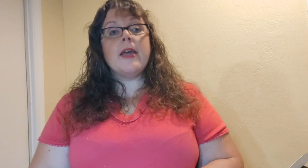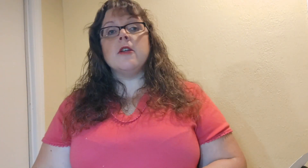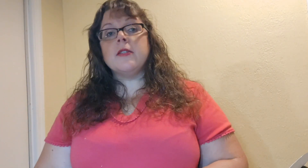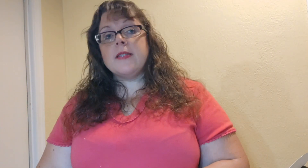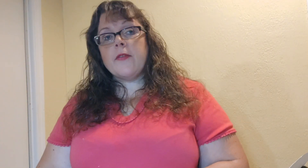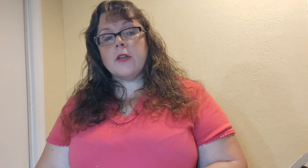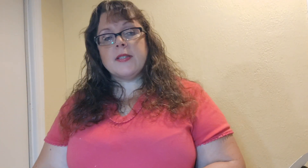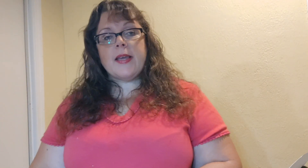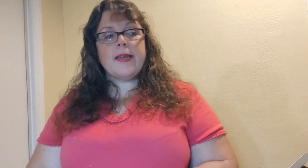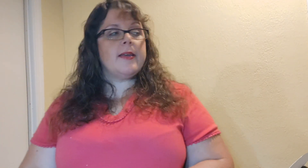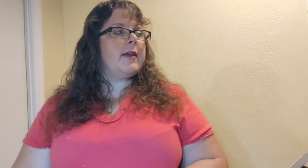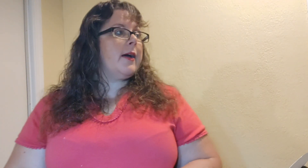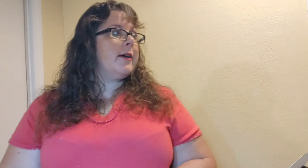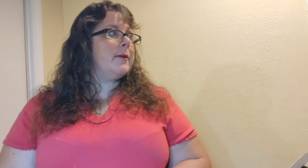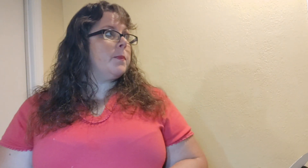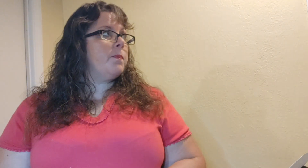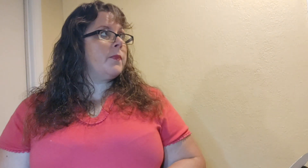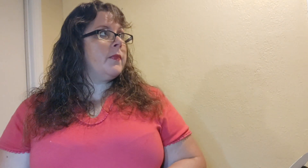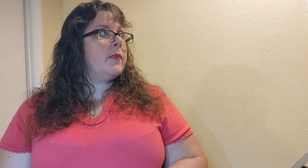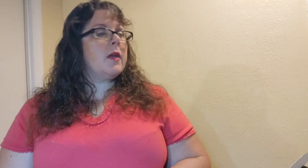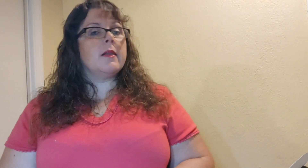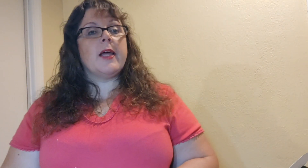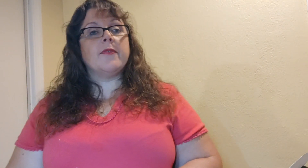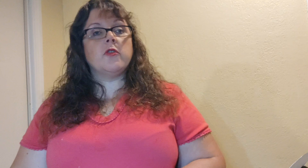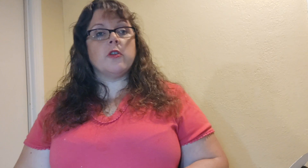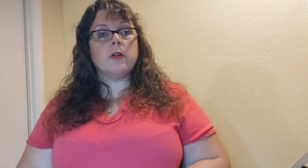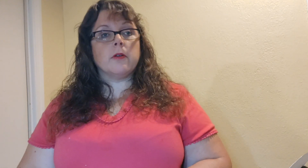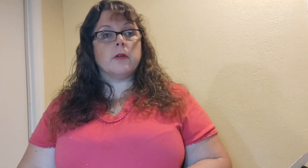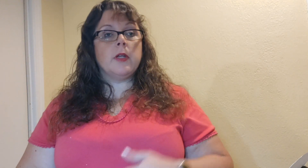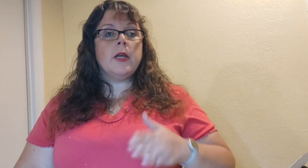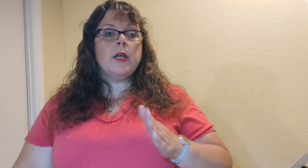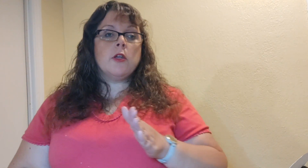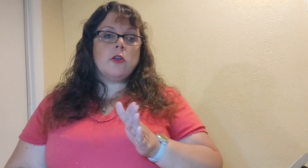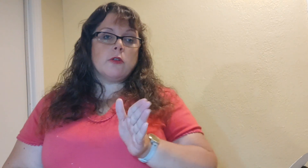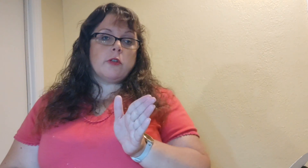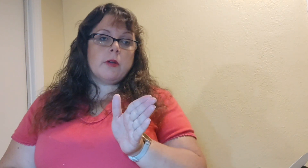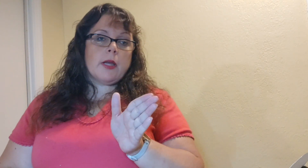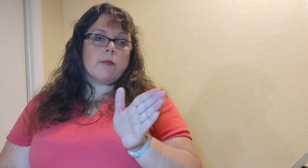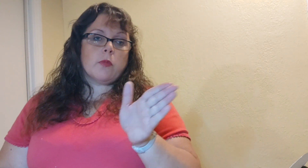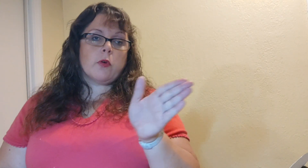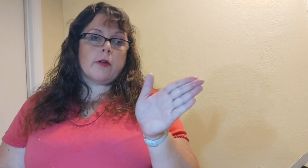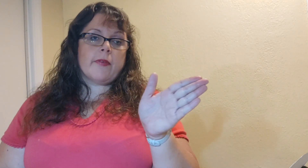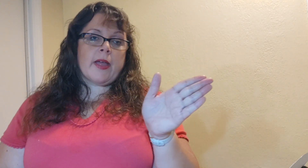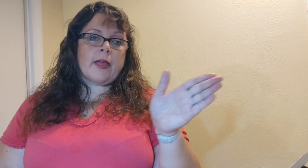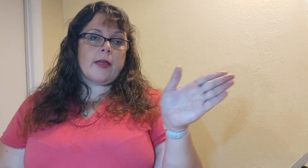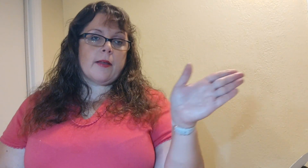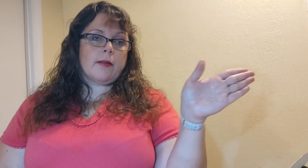And if you're saying left turn, you'll do it in more of a